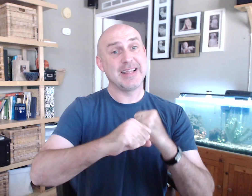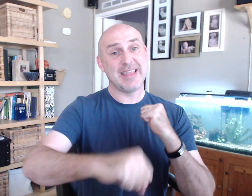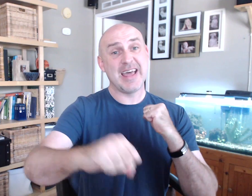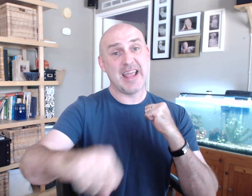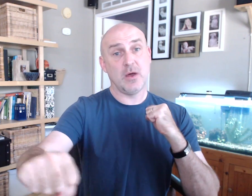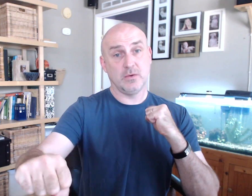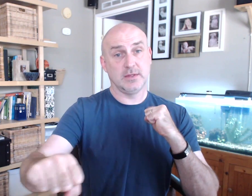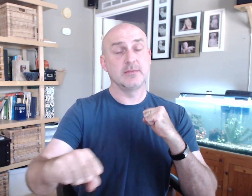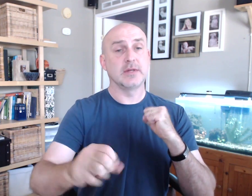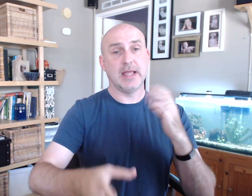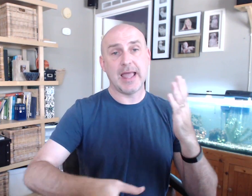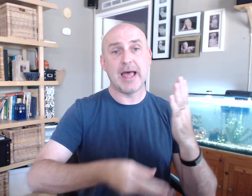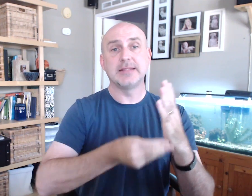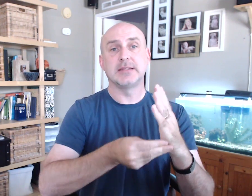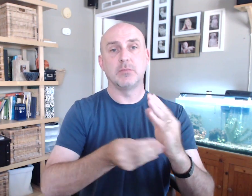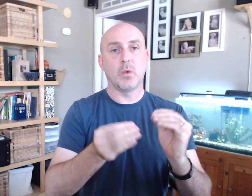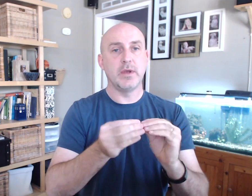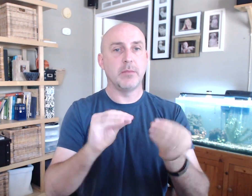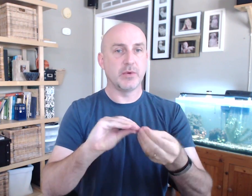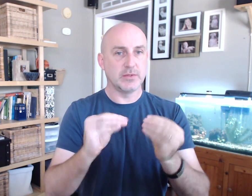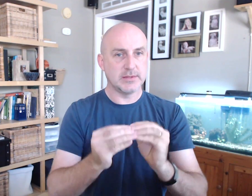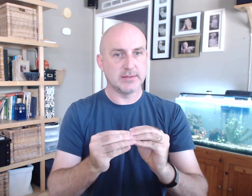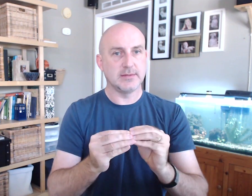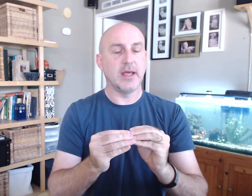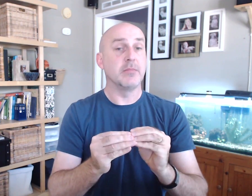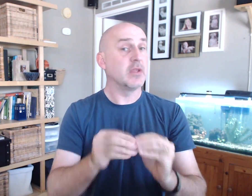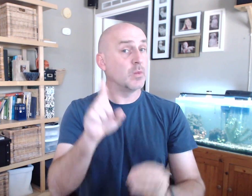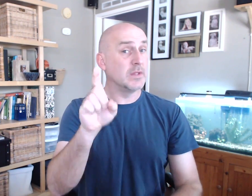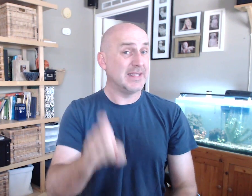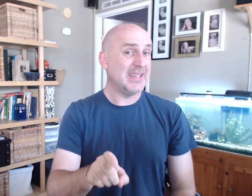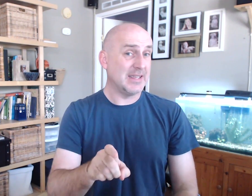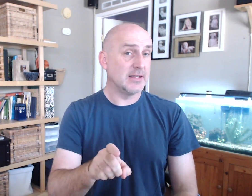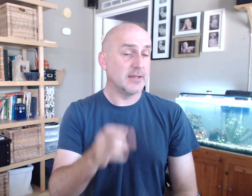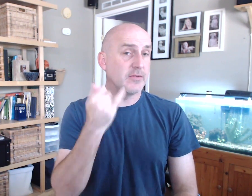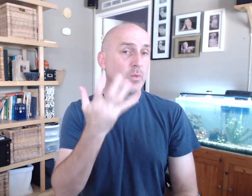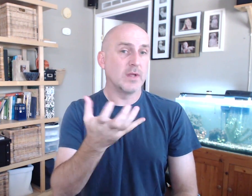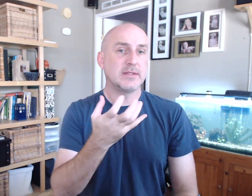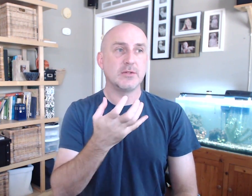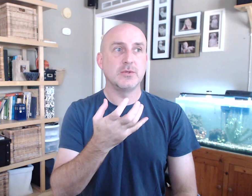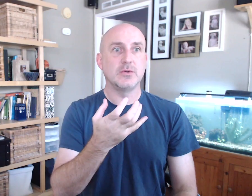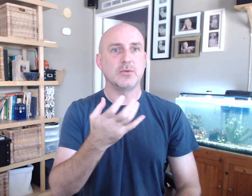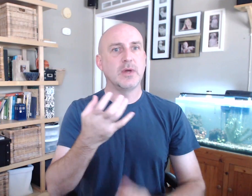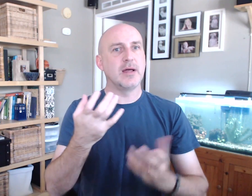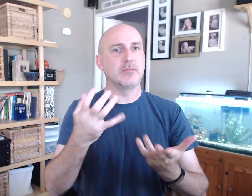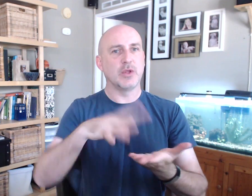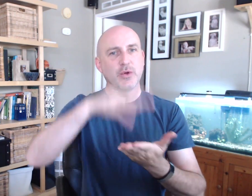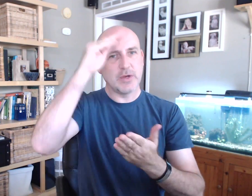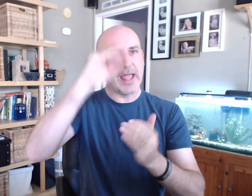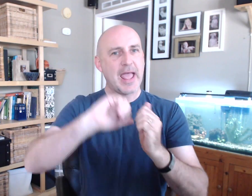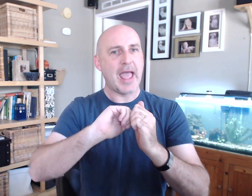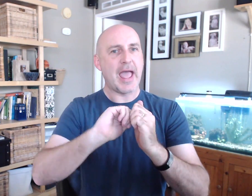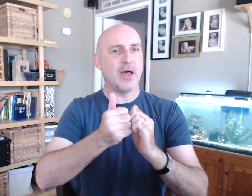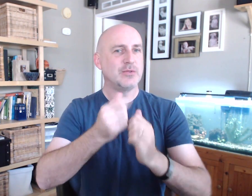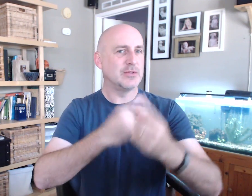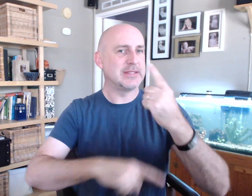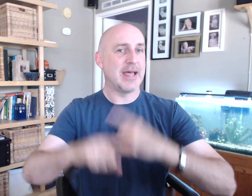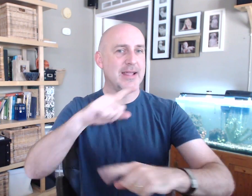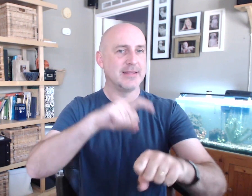that out. We're going to add some more numbers that you will need if you want to learn how to sign the